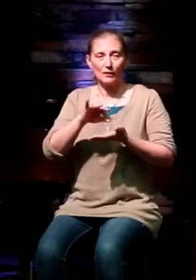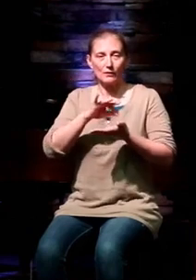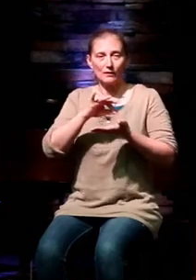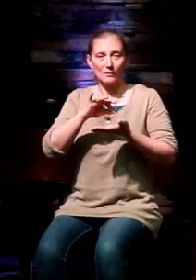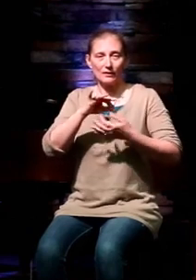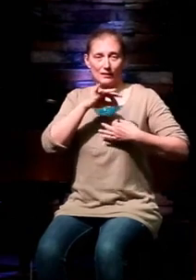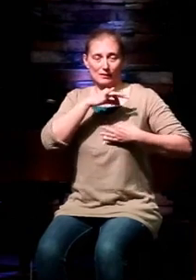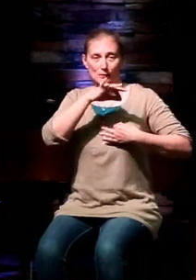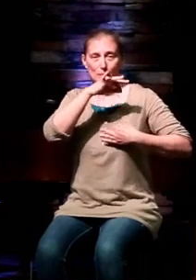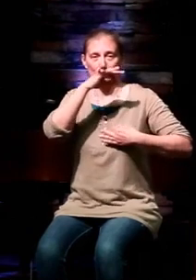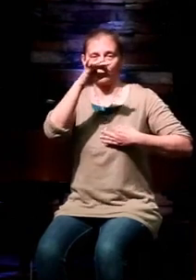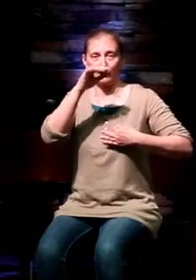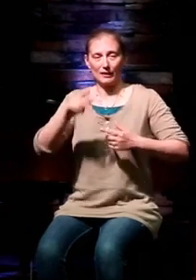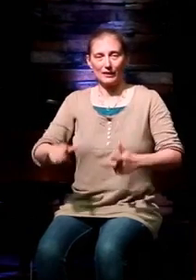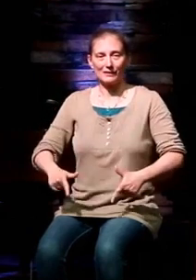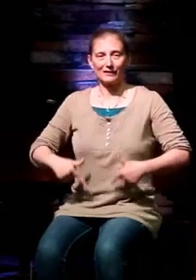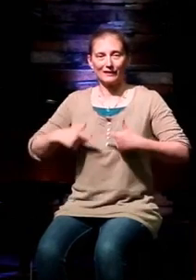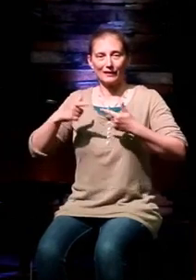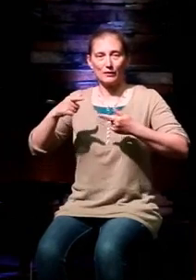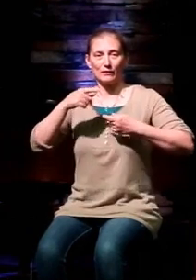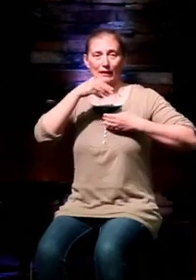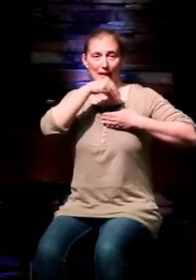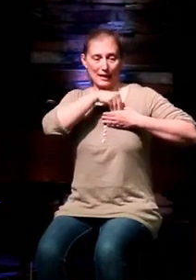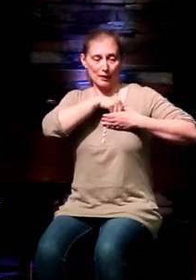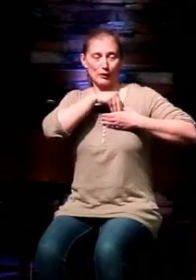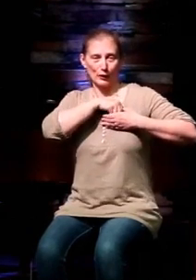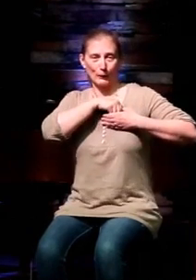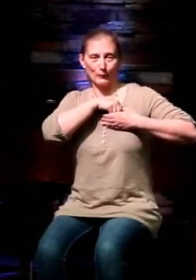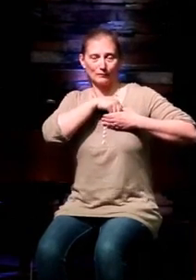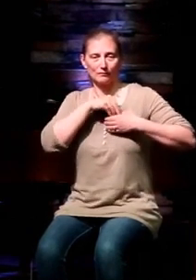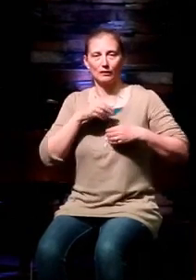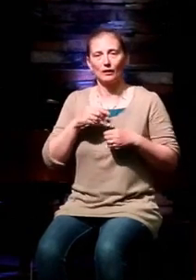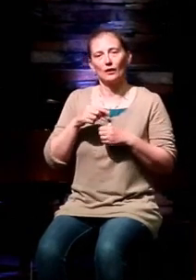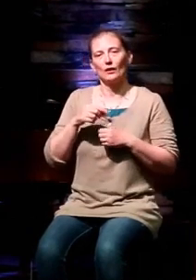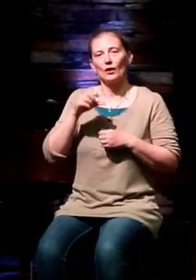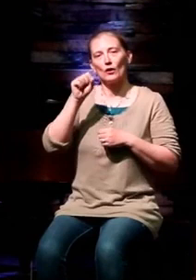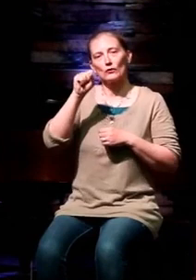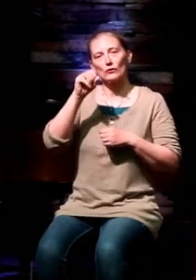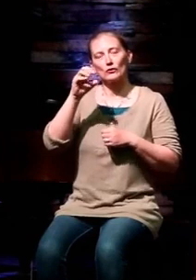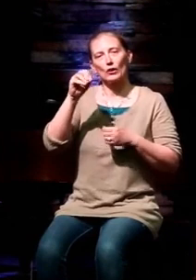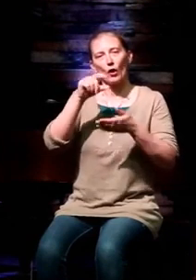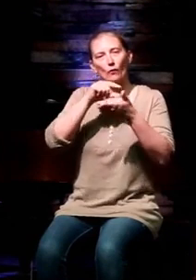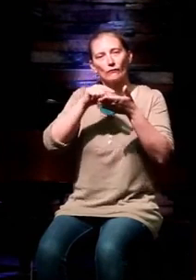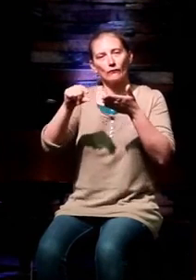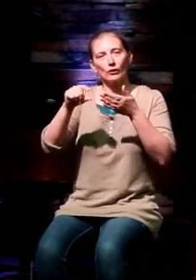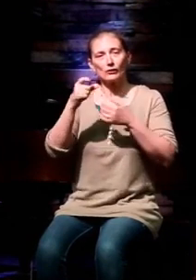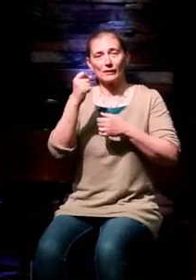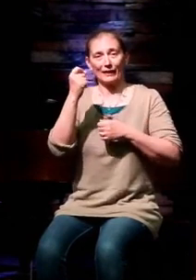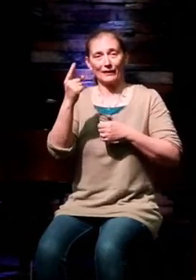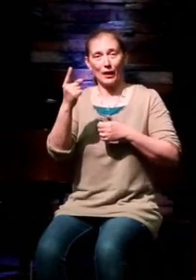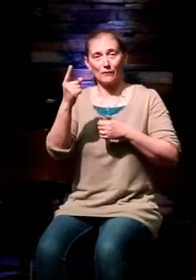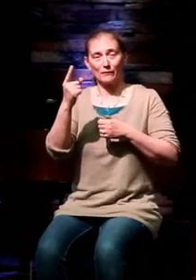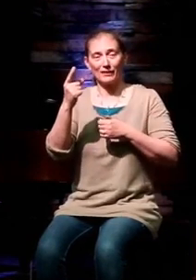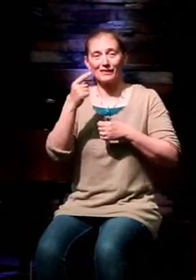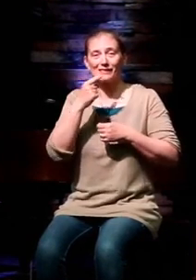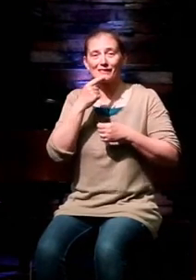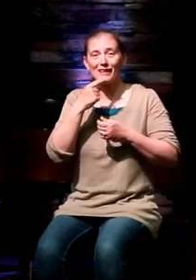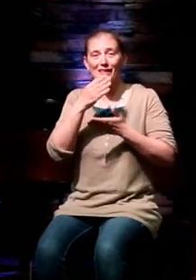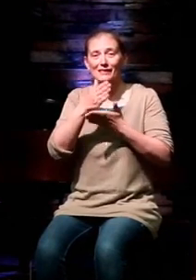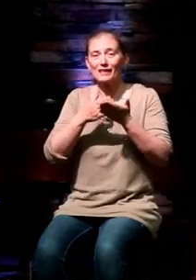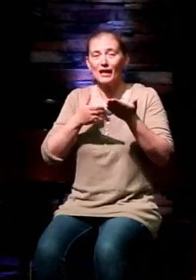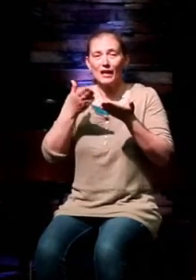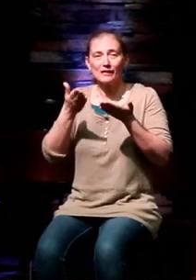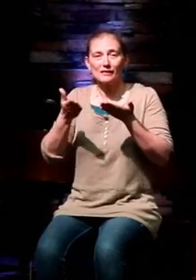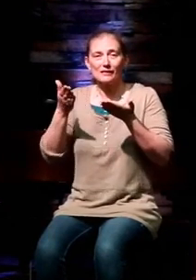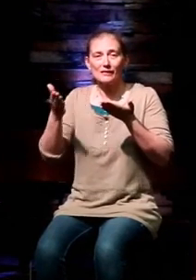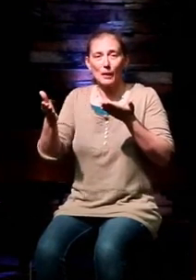want to pick this up in verse 11, because this is where this sermon is headed today. And this is mind-blowing. When you get it in your heart and your spirit, what Paul